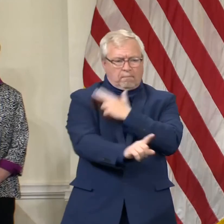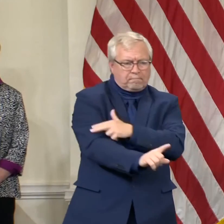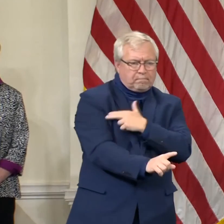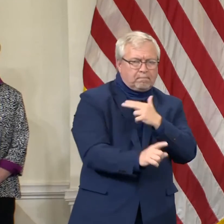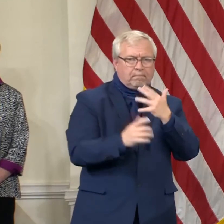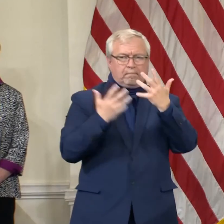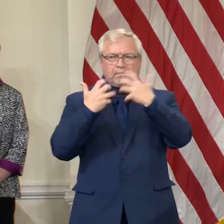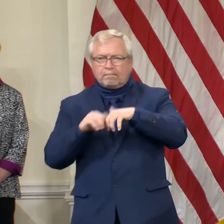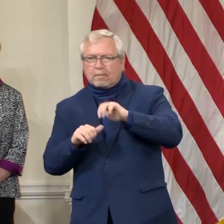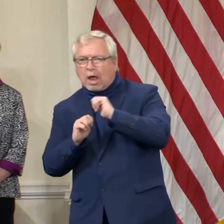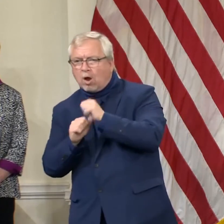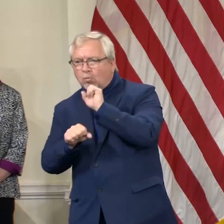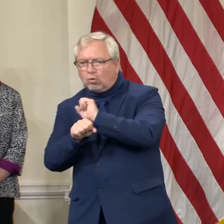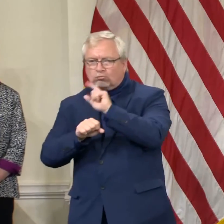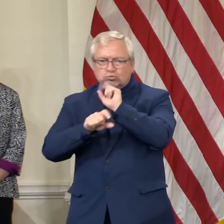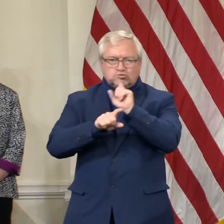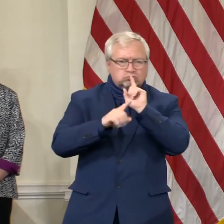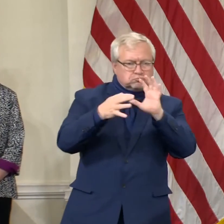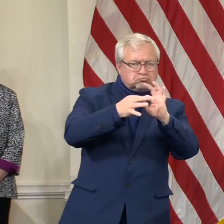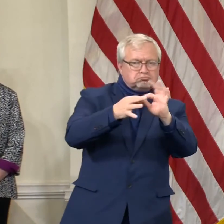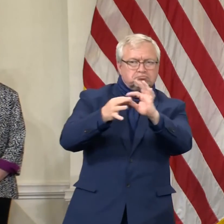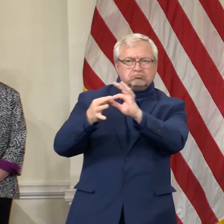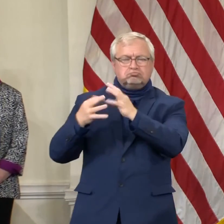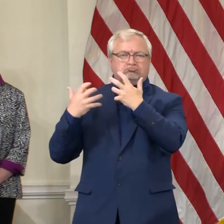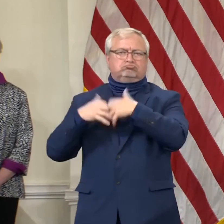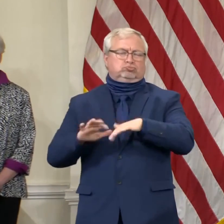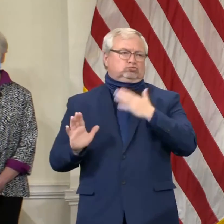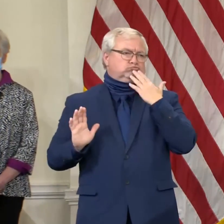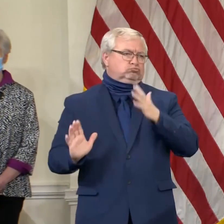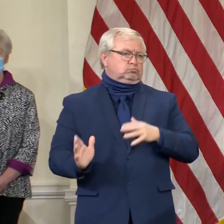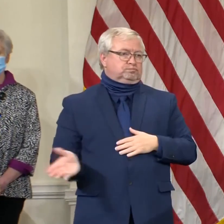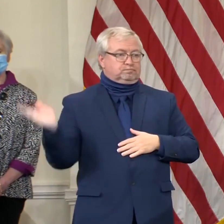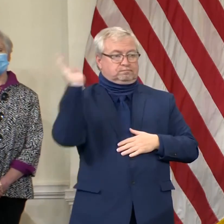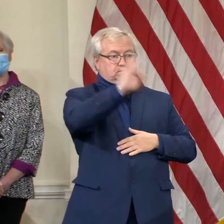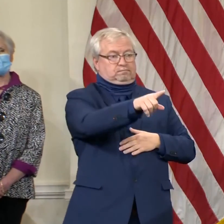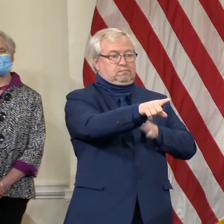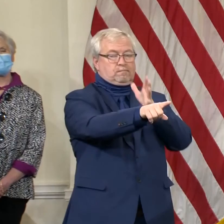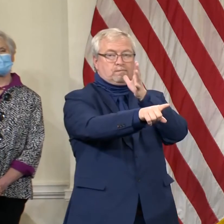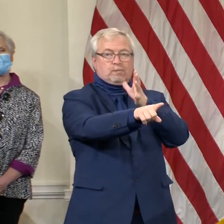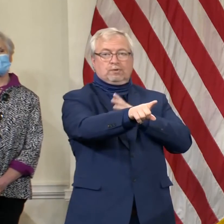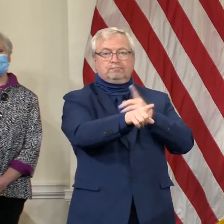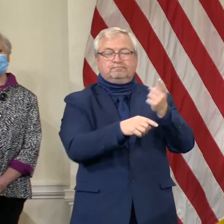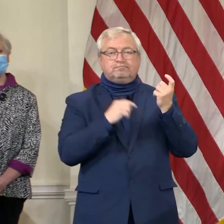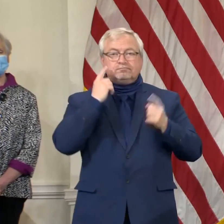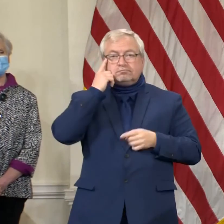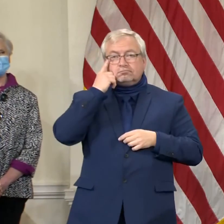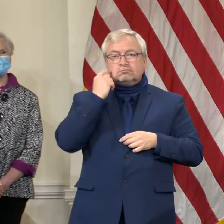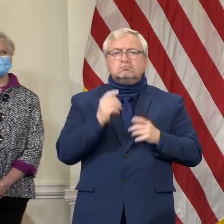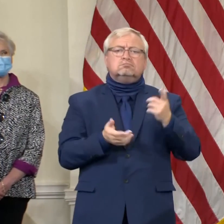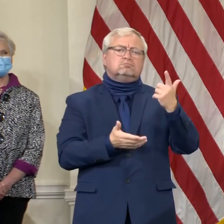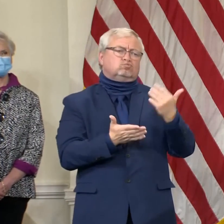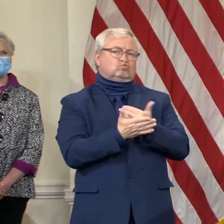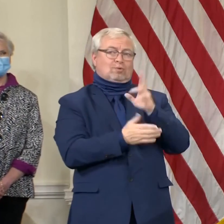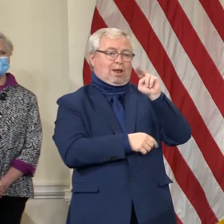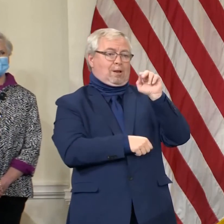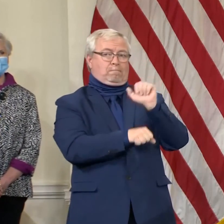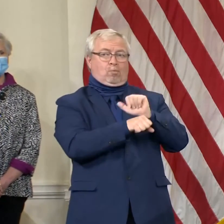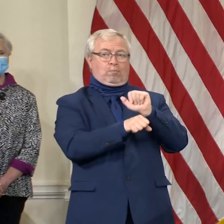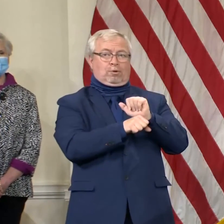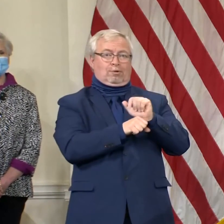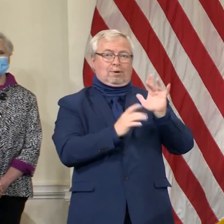When we look at the new unemployment numbers that come tomorrow, and our state is looking at 500,000 jobs lost so